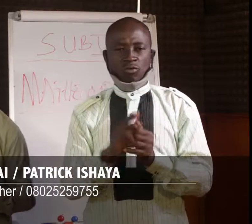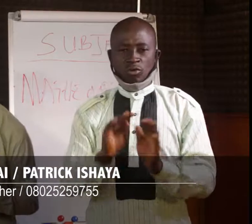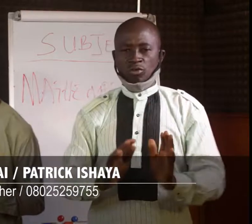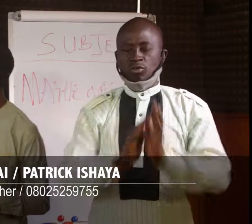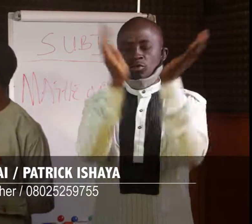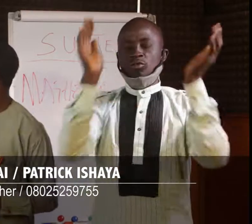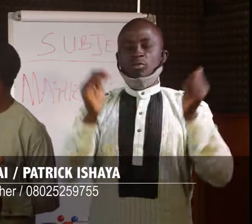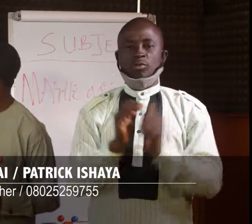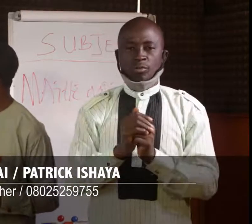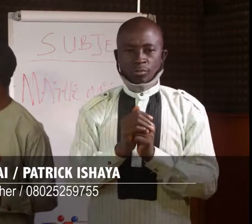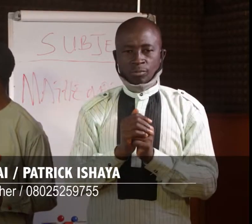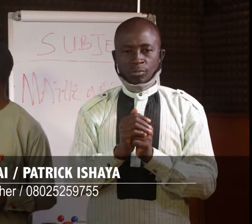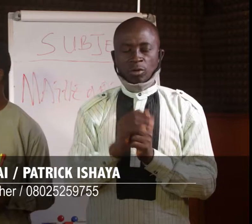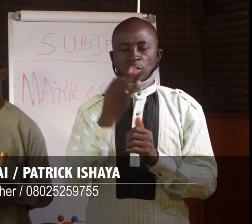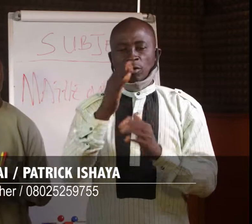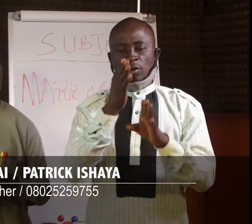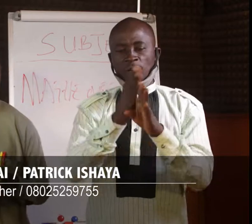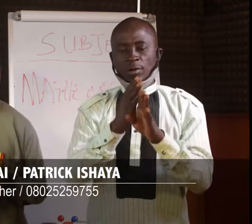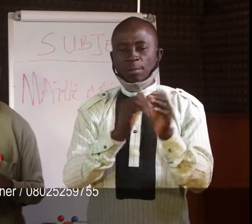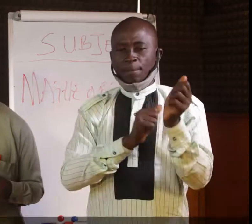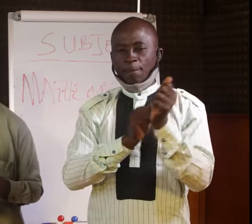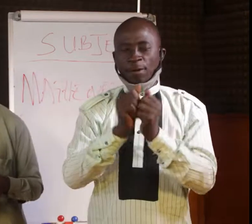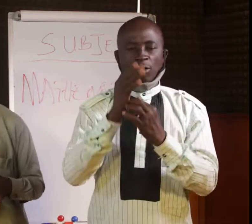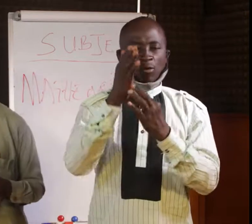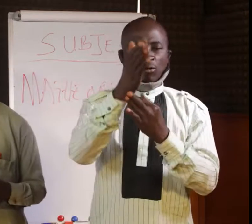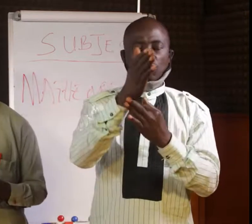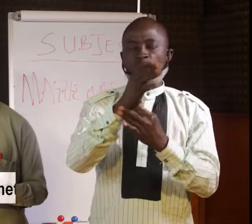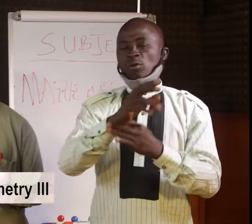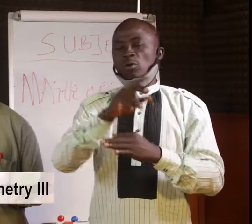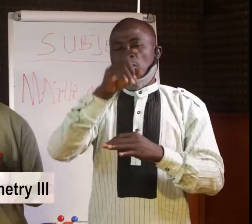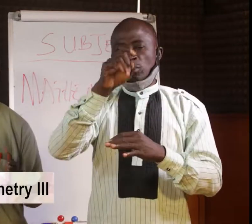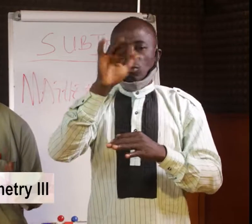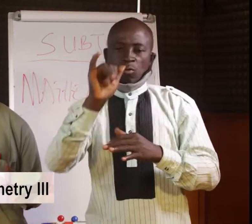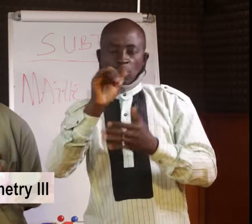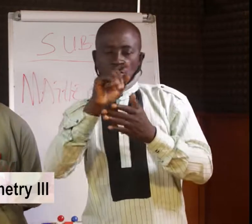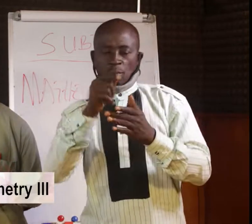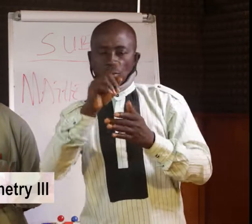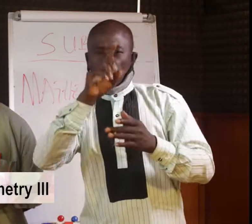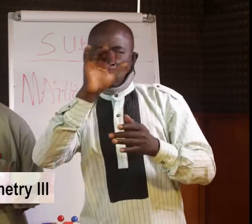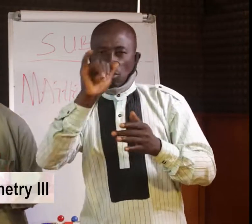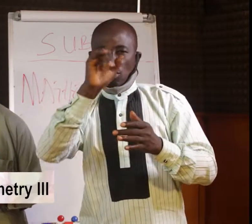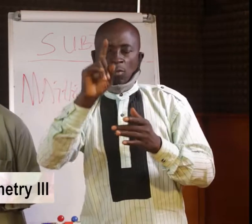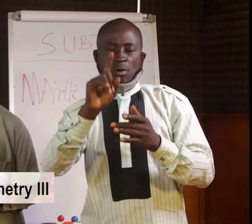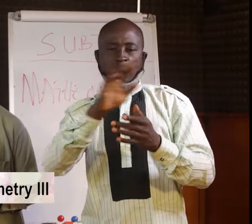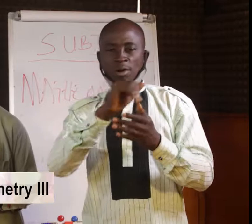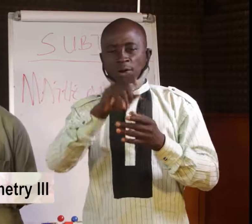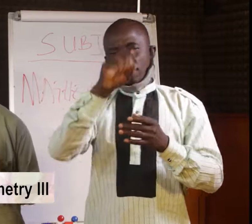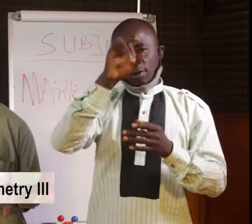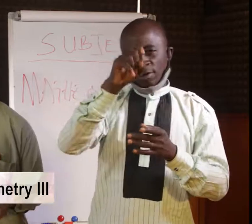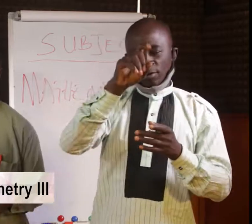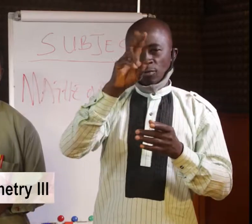general equation of a line passing through 2 points, x1, y1 and